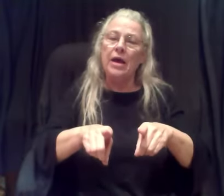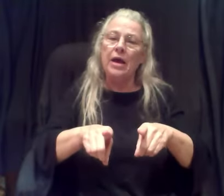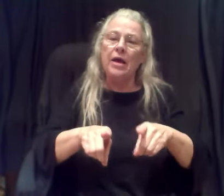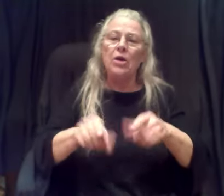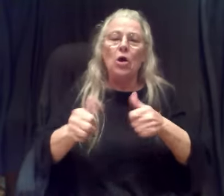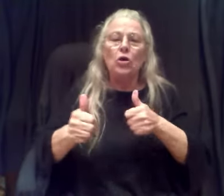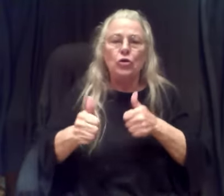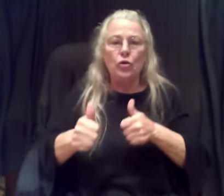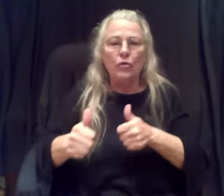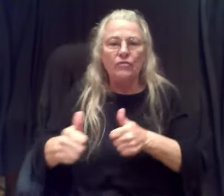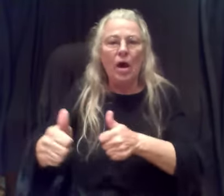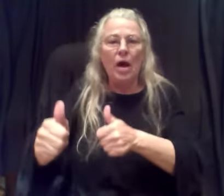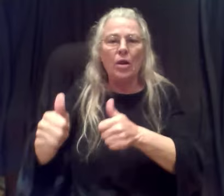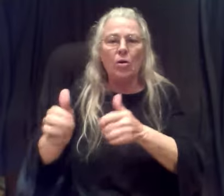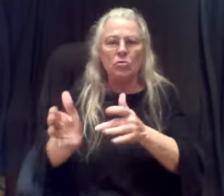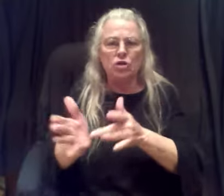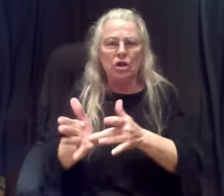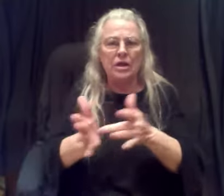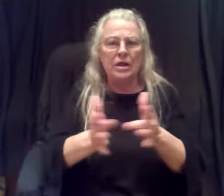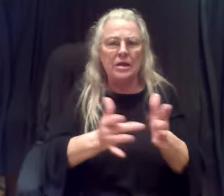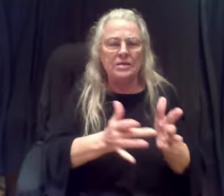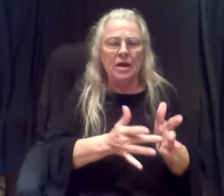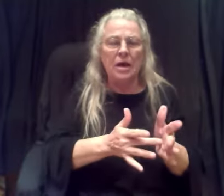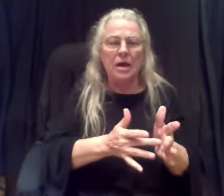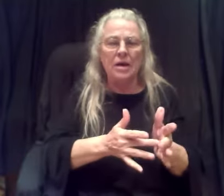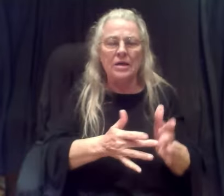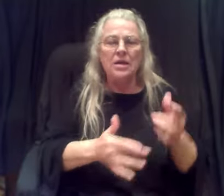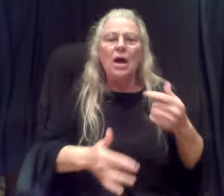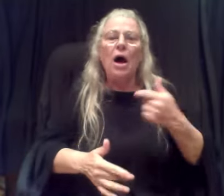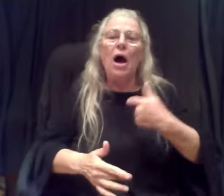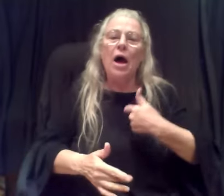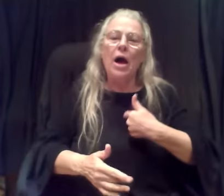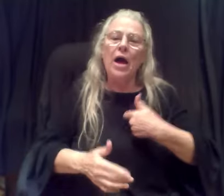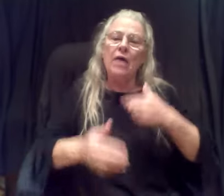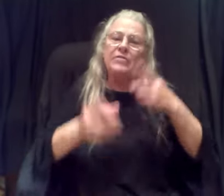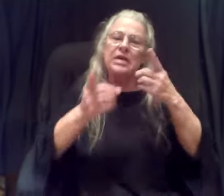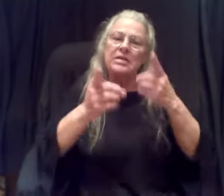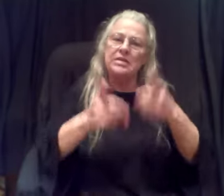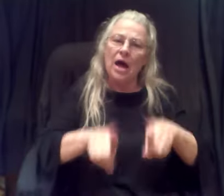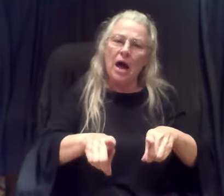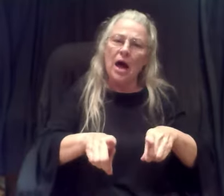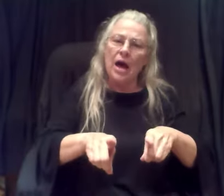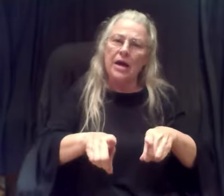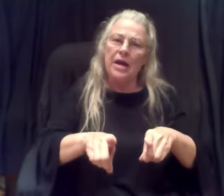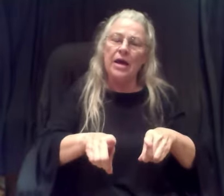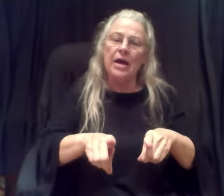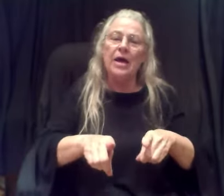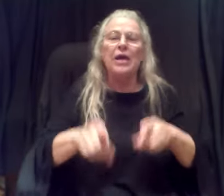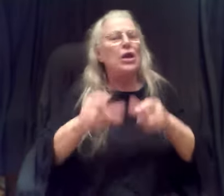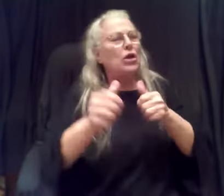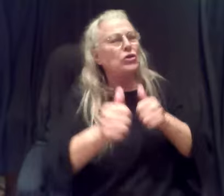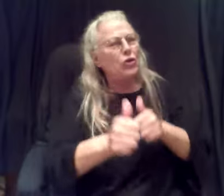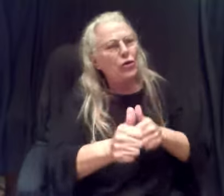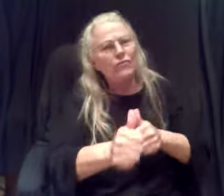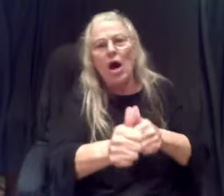decided to follow Jesus. I have decided to